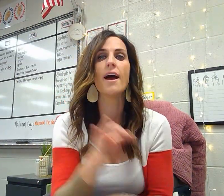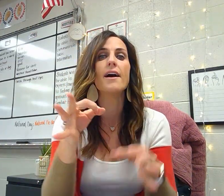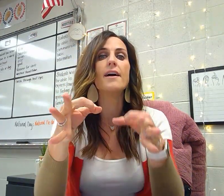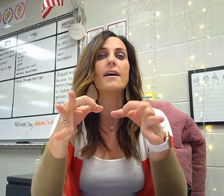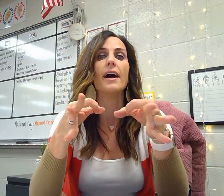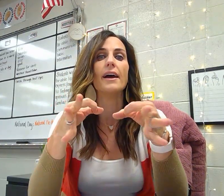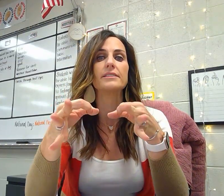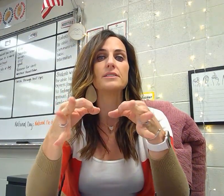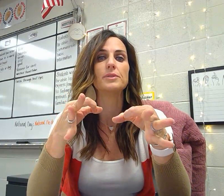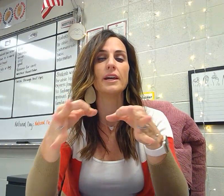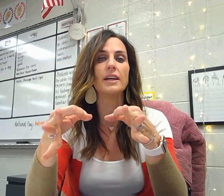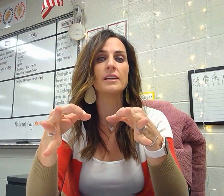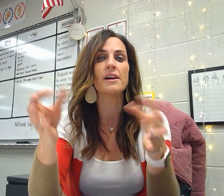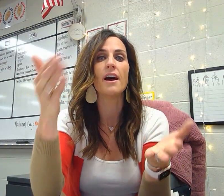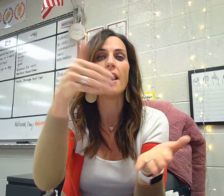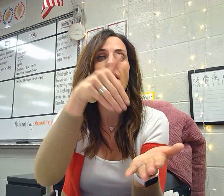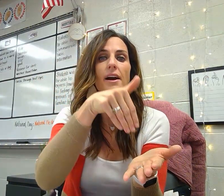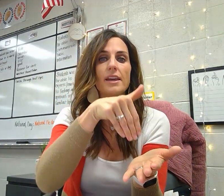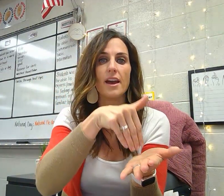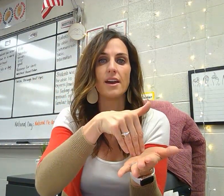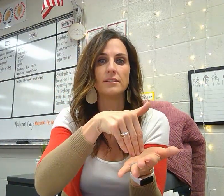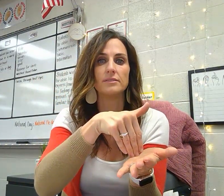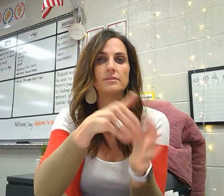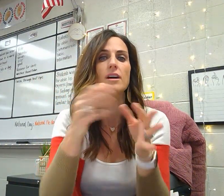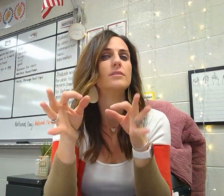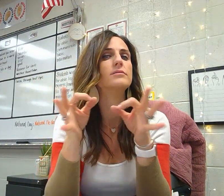one, explain again.